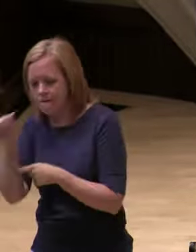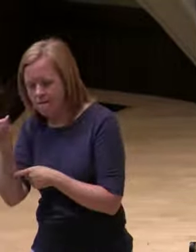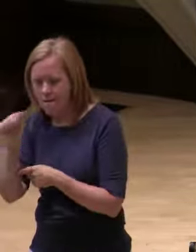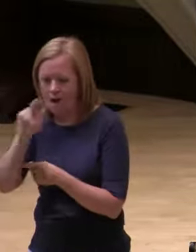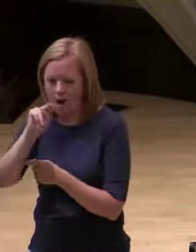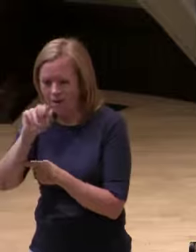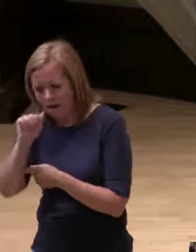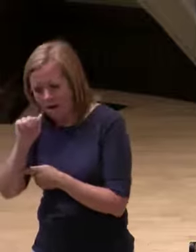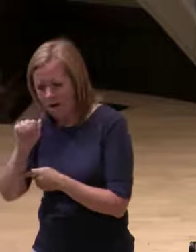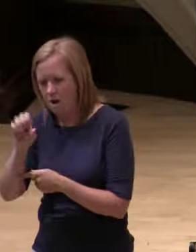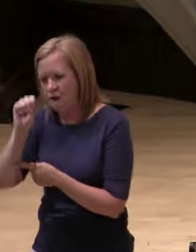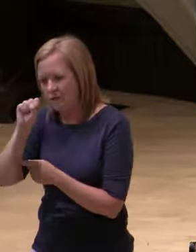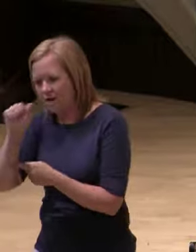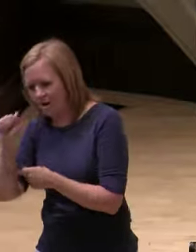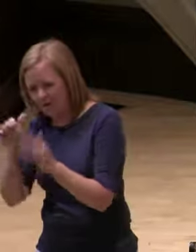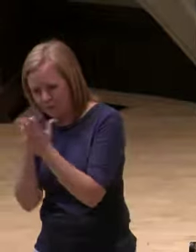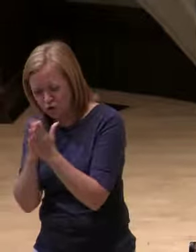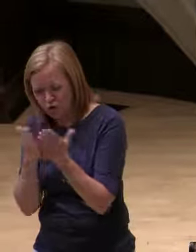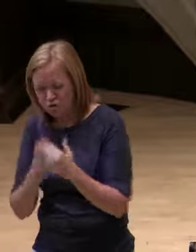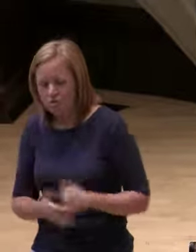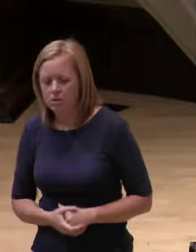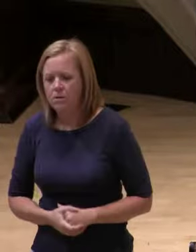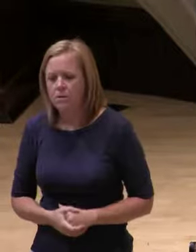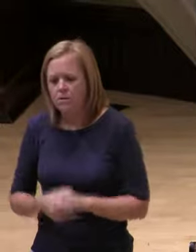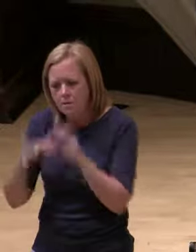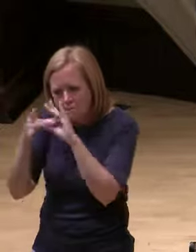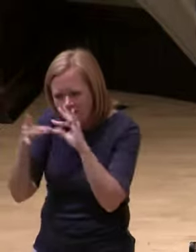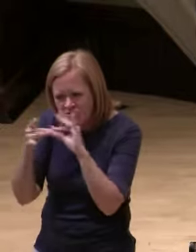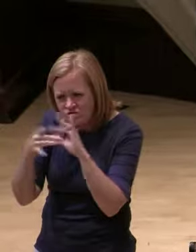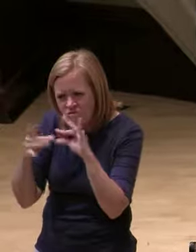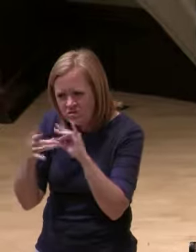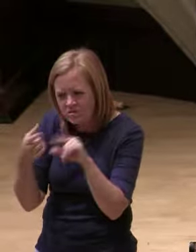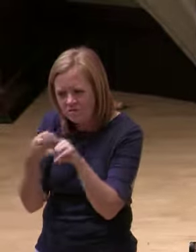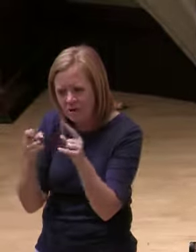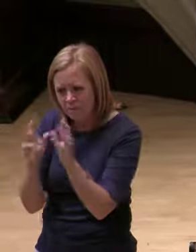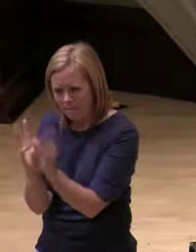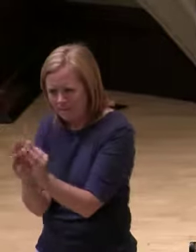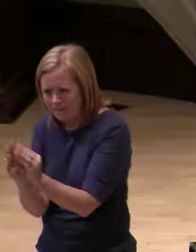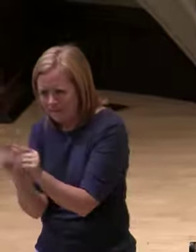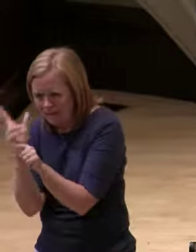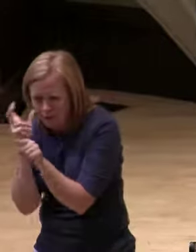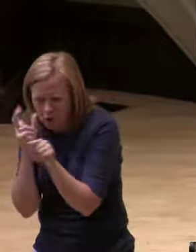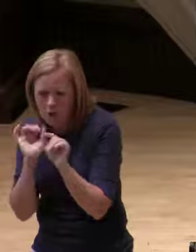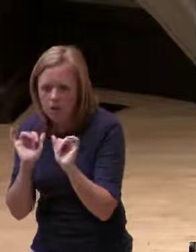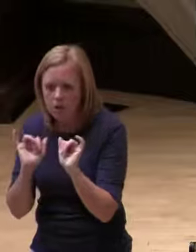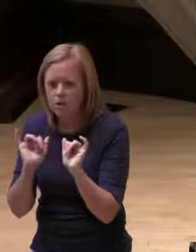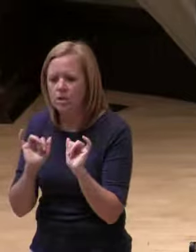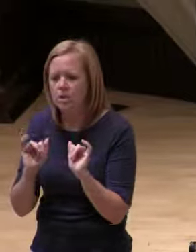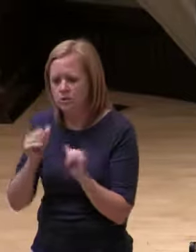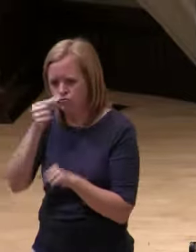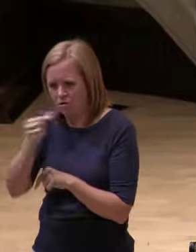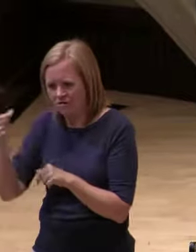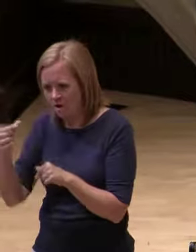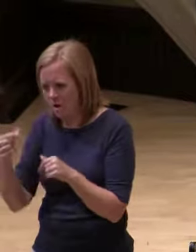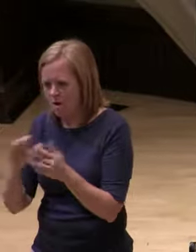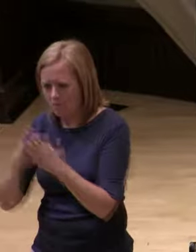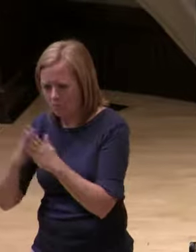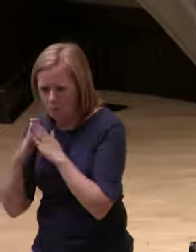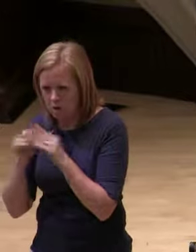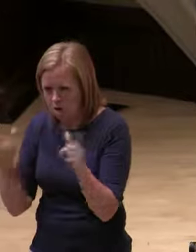NA or SA books, or the messages that they hear at meetings, and the suggestions from the Grace of God community,